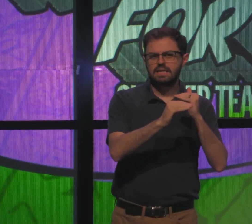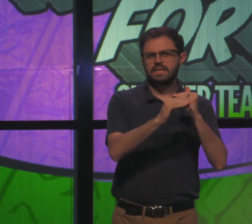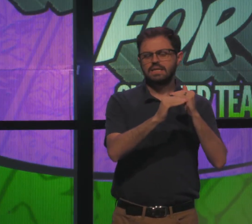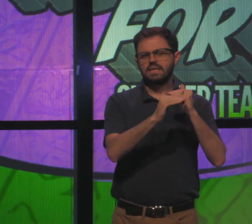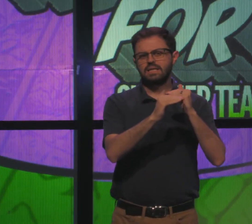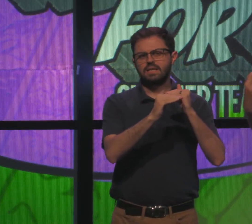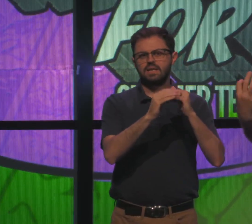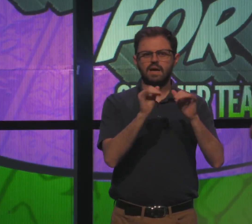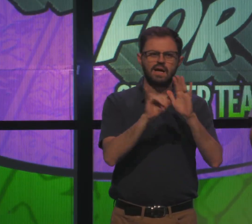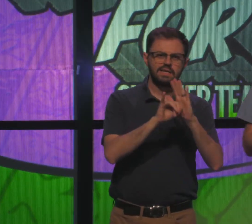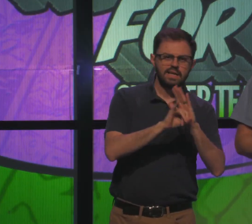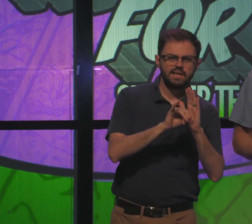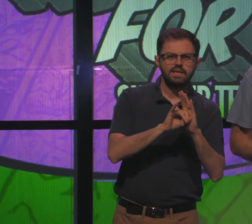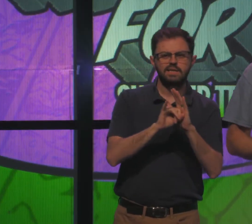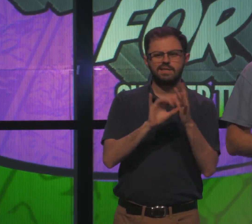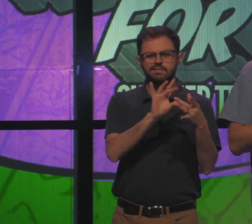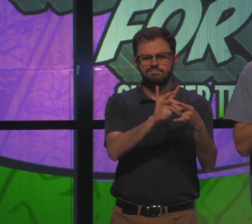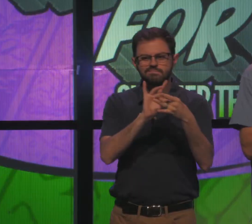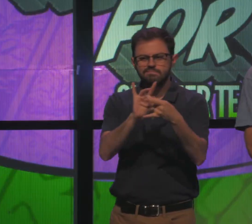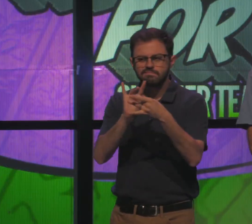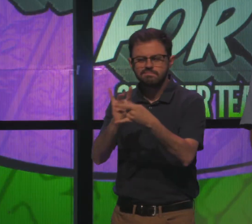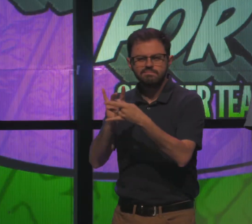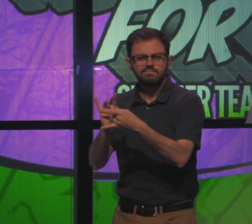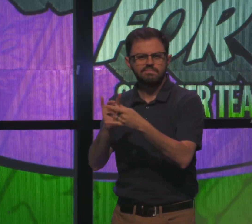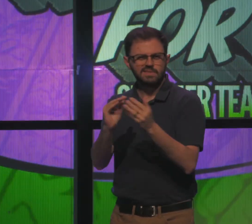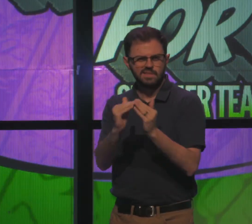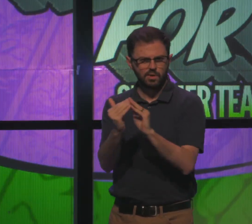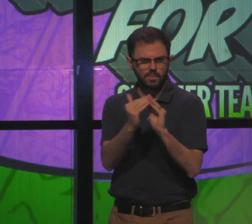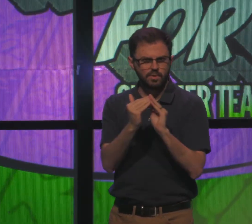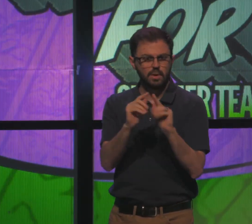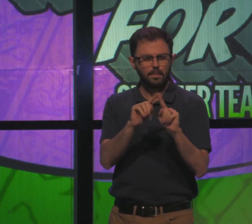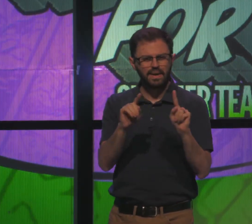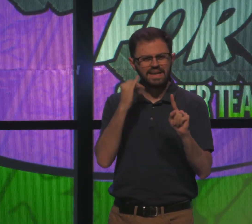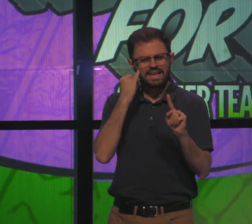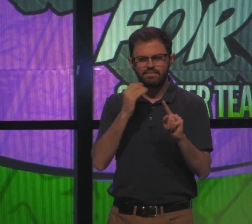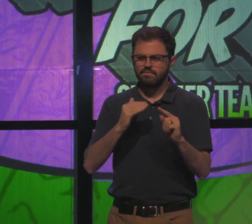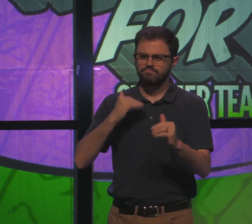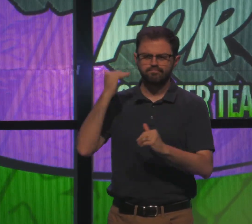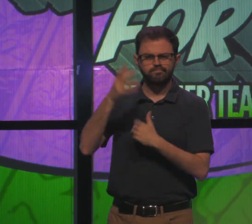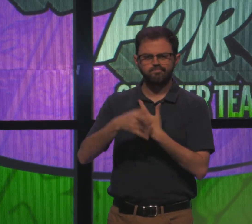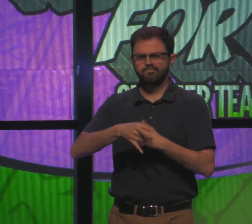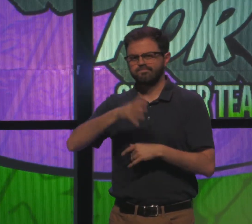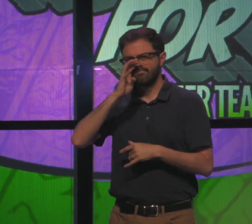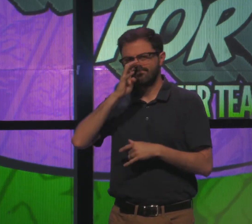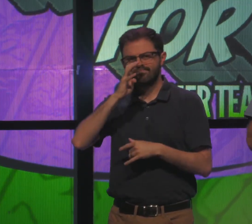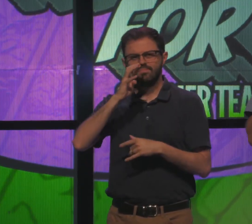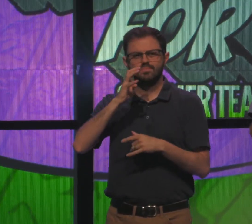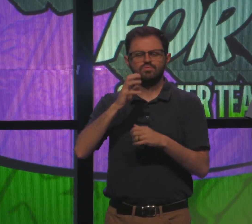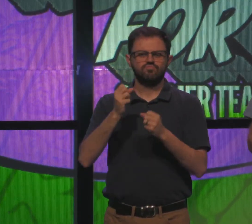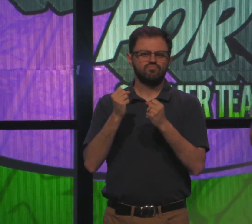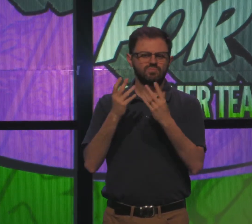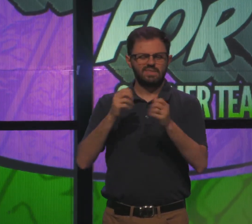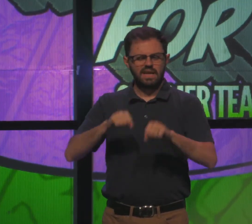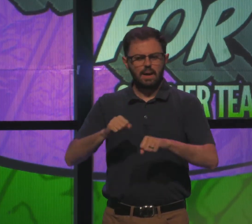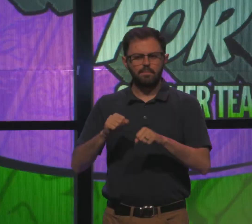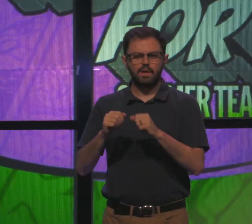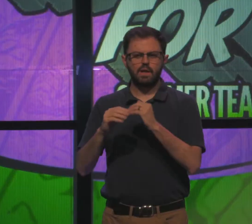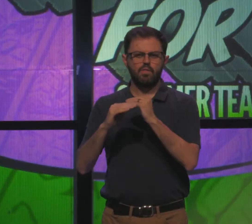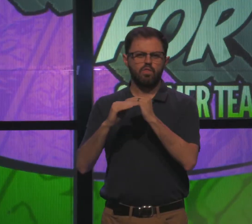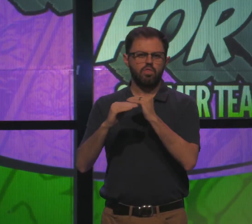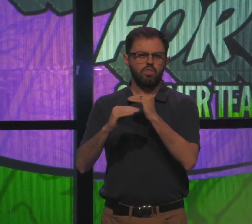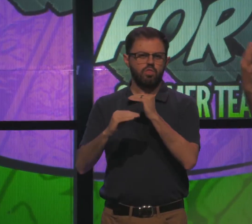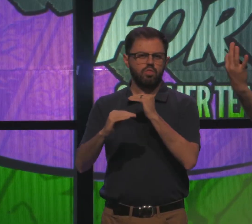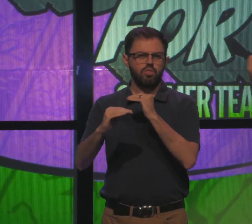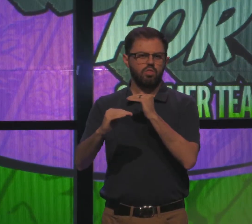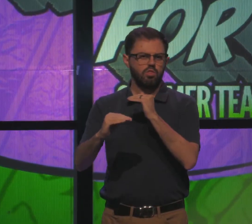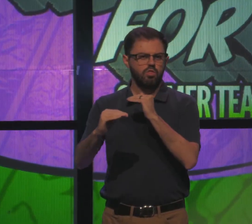community bonds. We gather together. But an overly rigid tradition, right, can produce stagnation and lifelessness. And